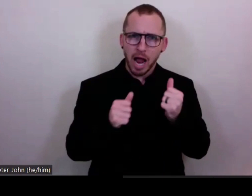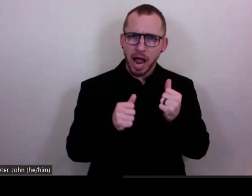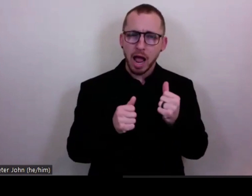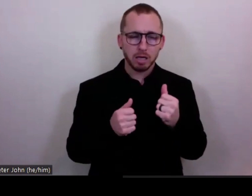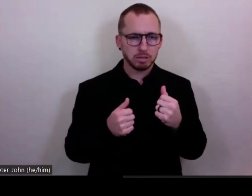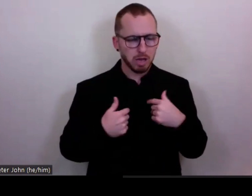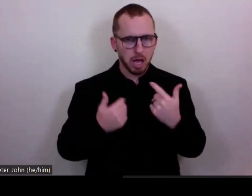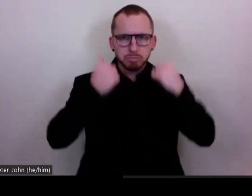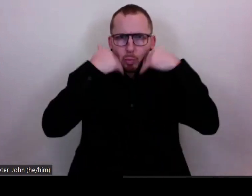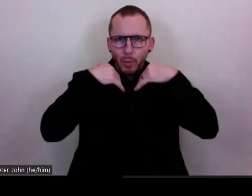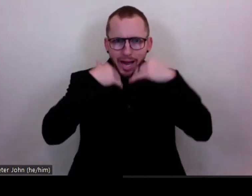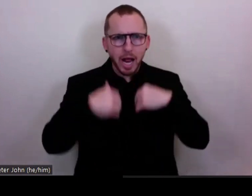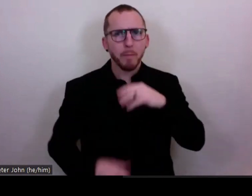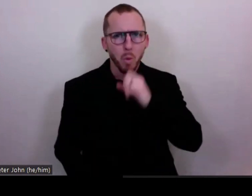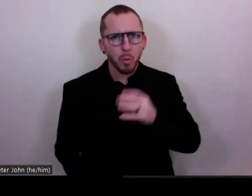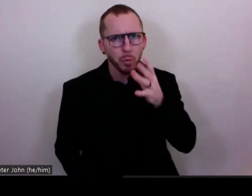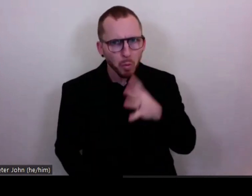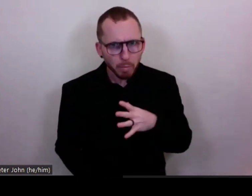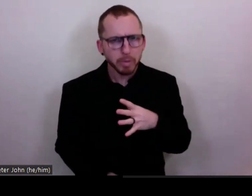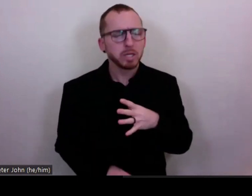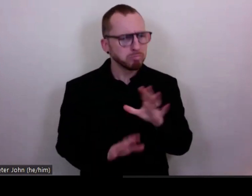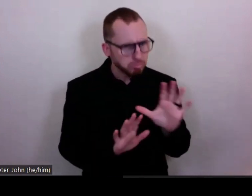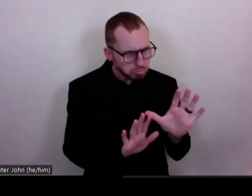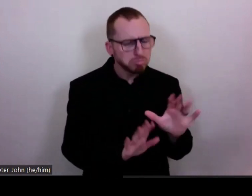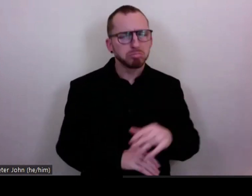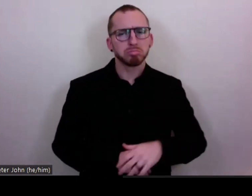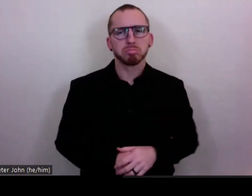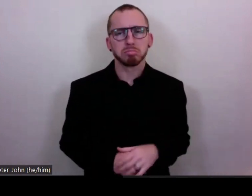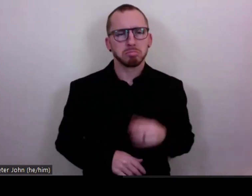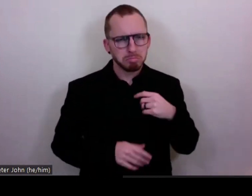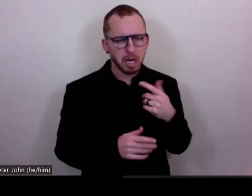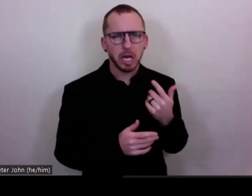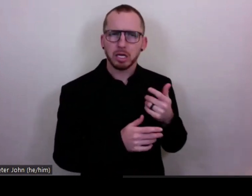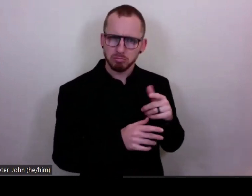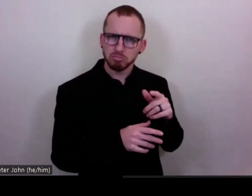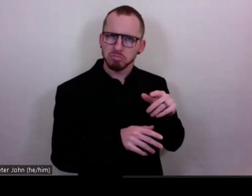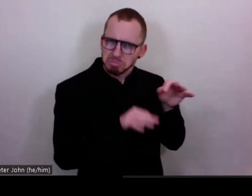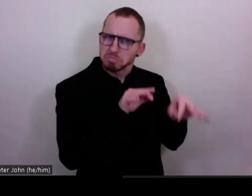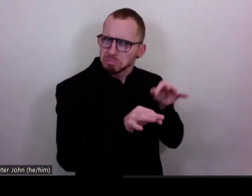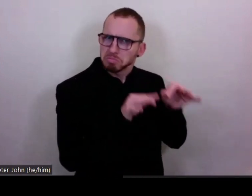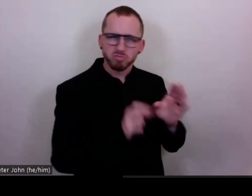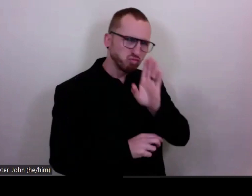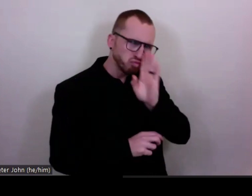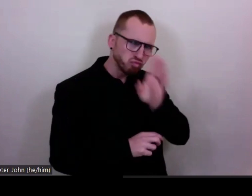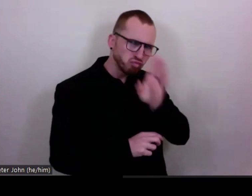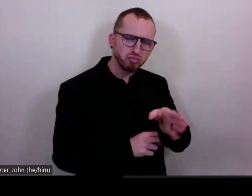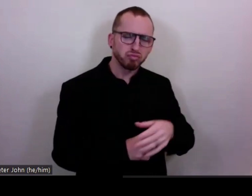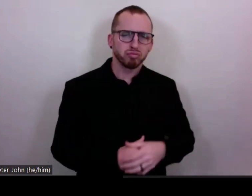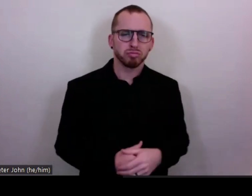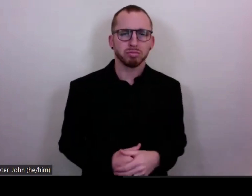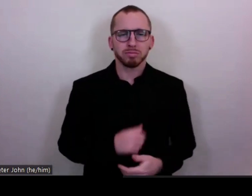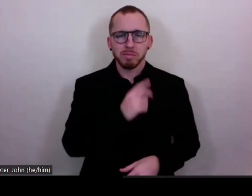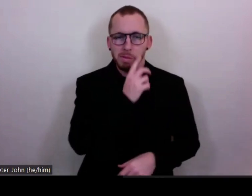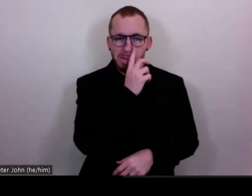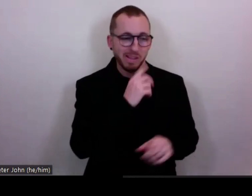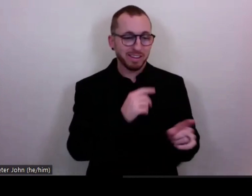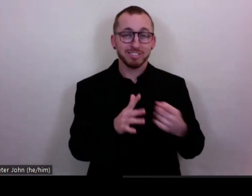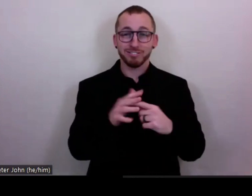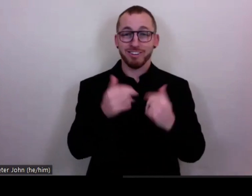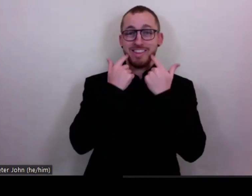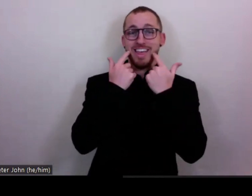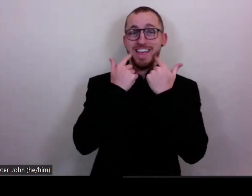an old woman. And I can only go so fast. And he just again starts